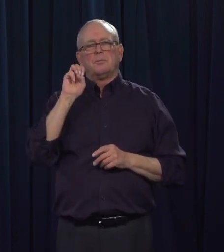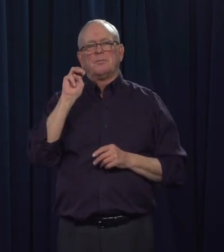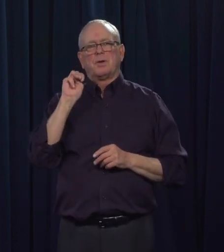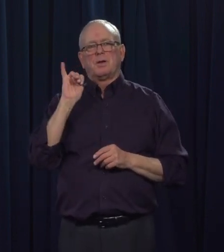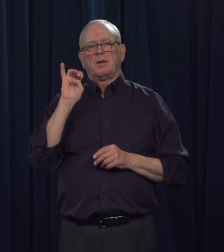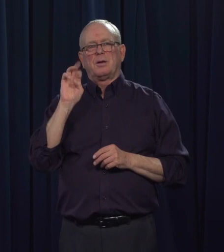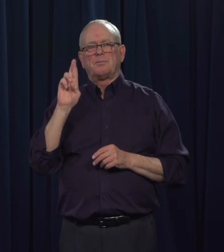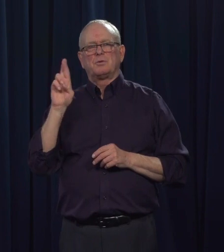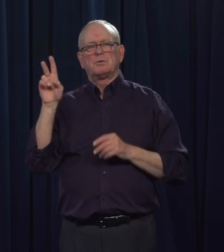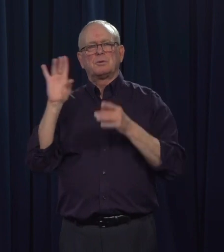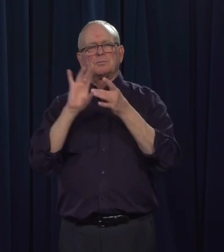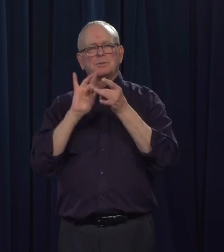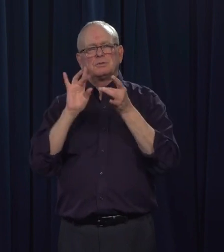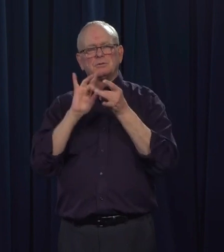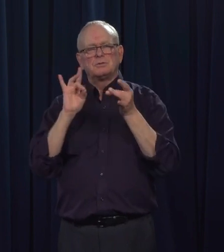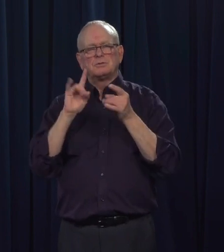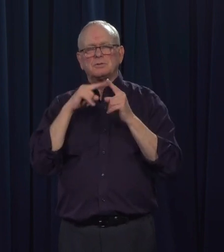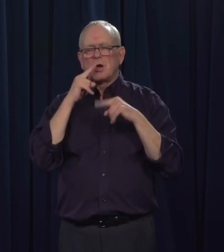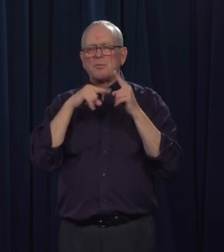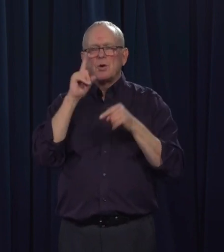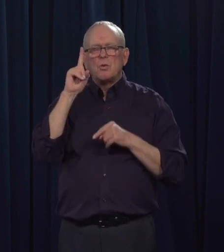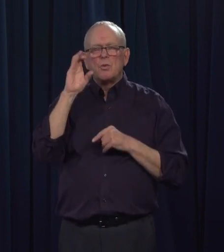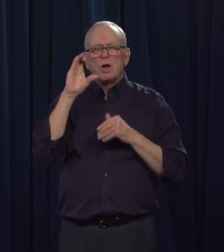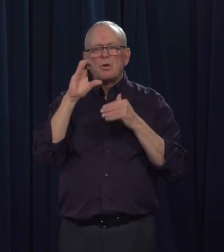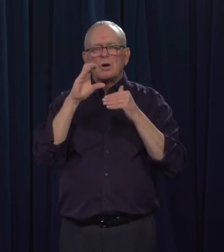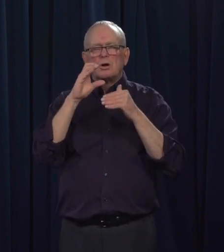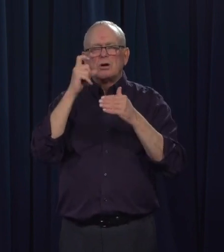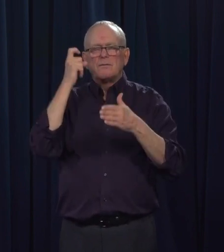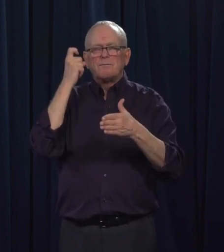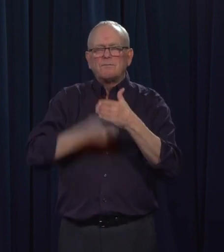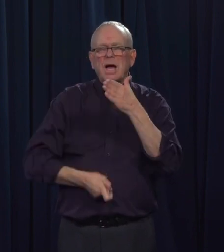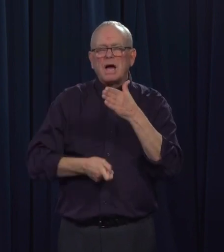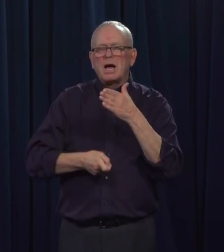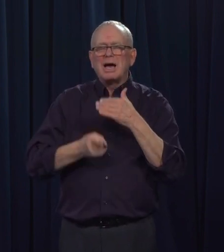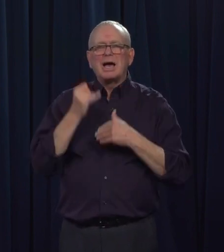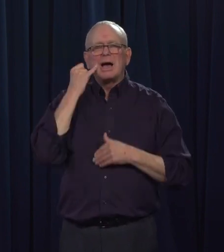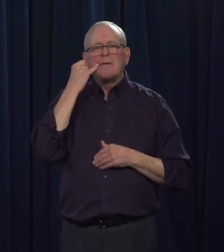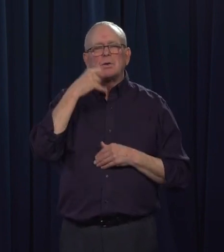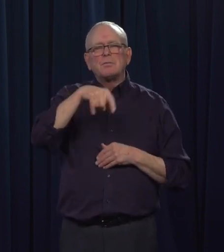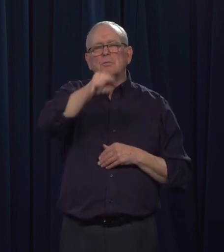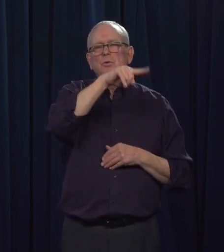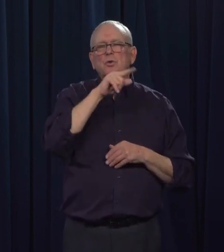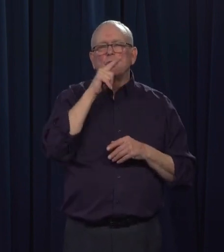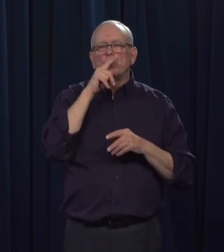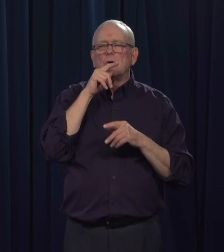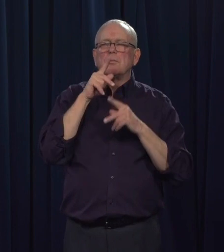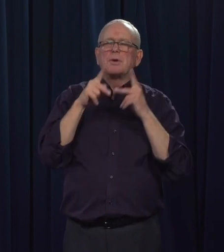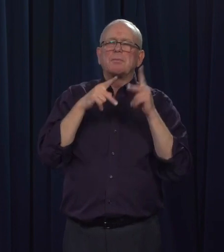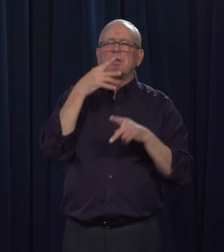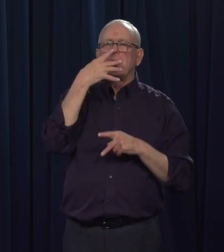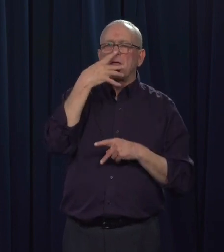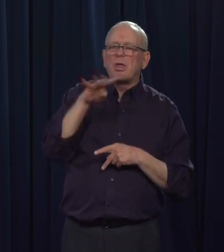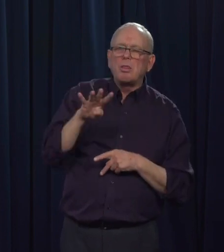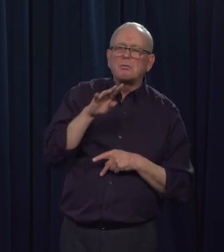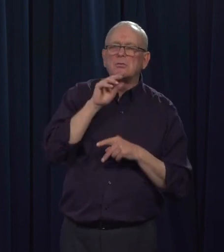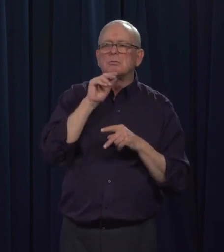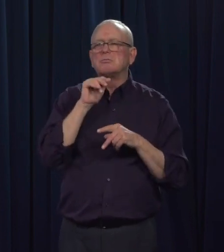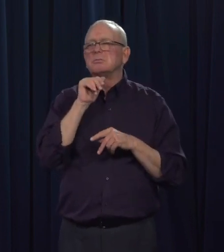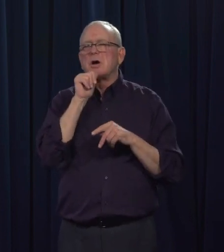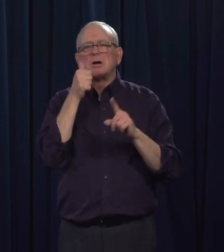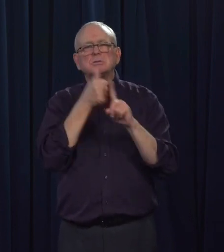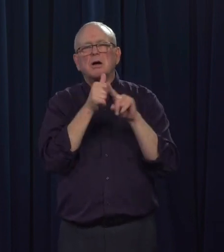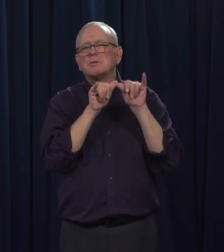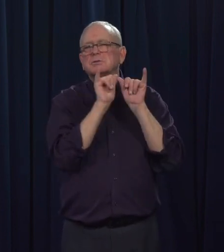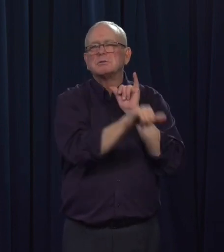rules. Can you just clarify that for us? So there are different options that are being looked at for enforcement